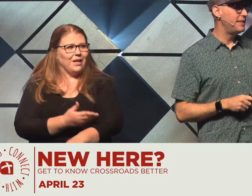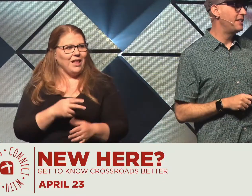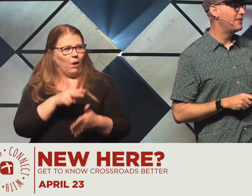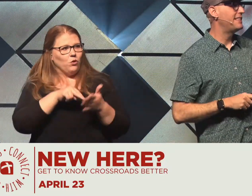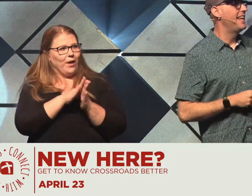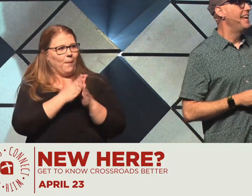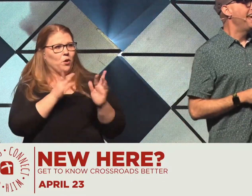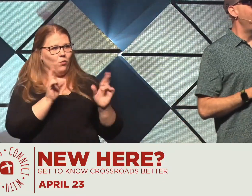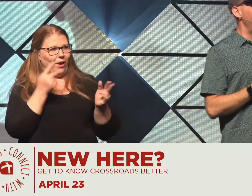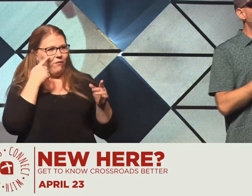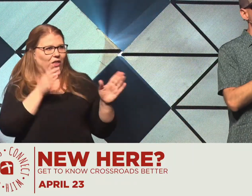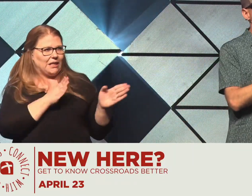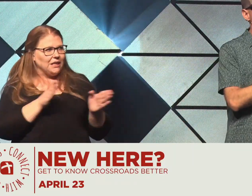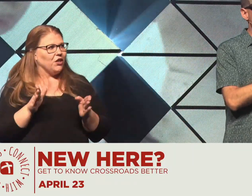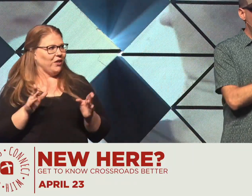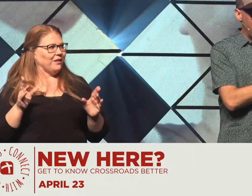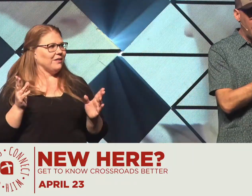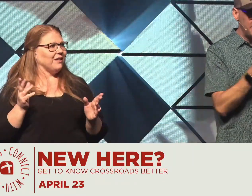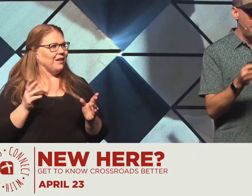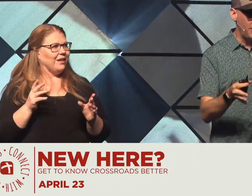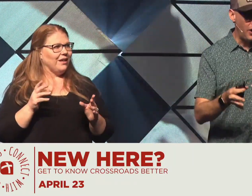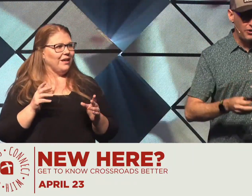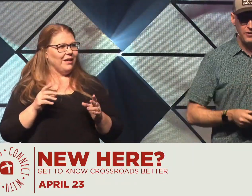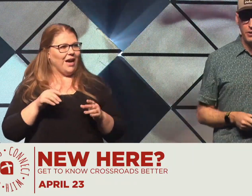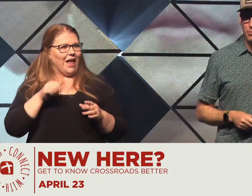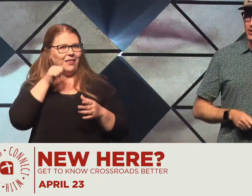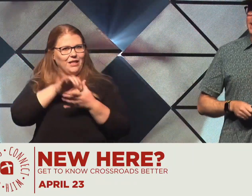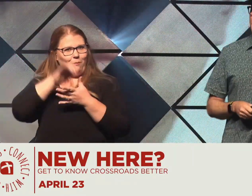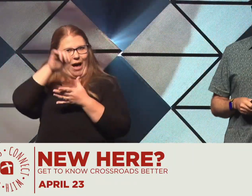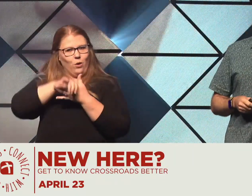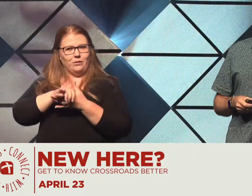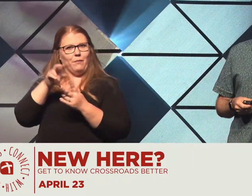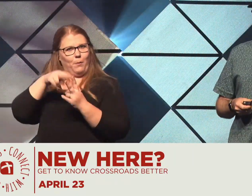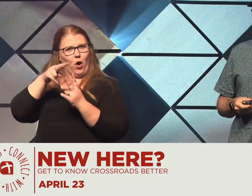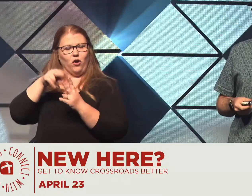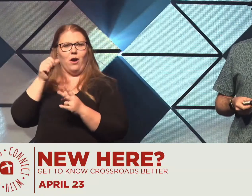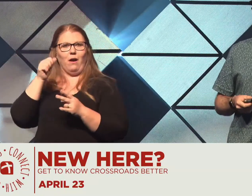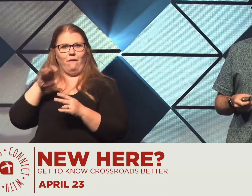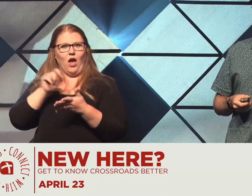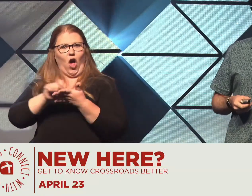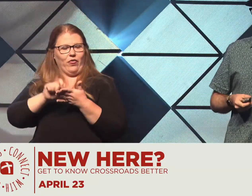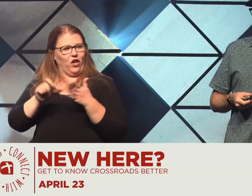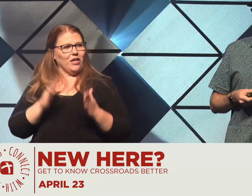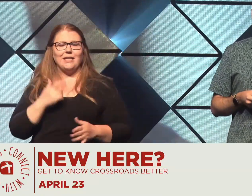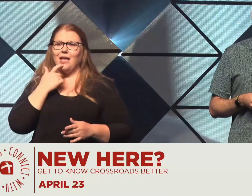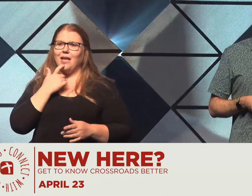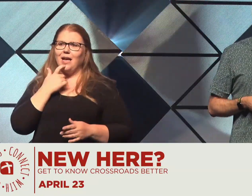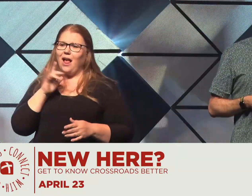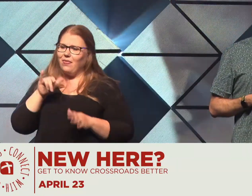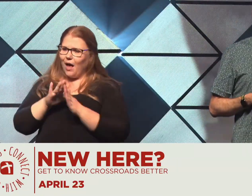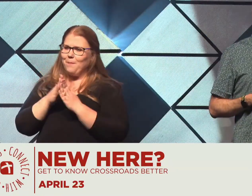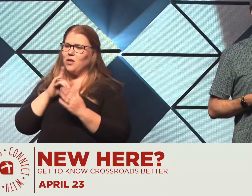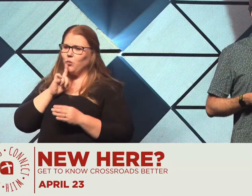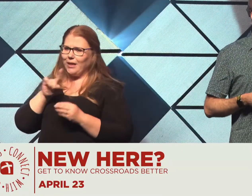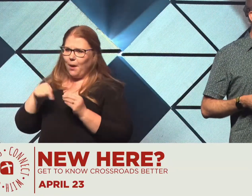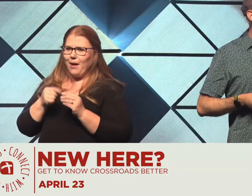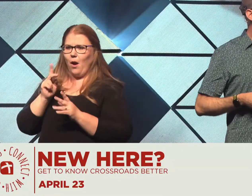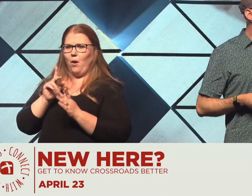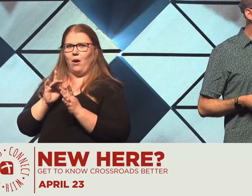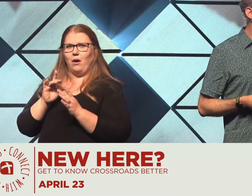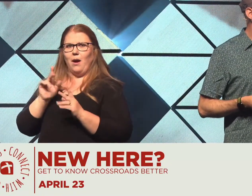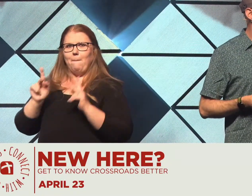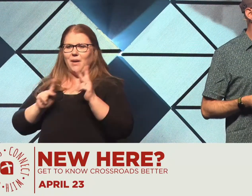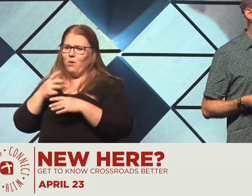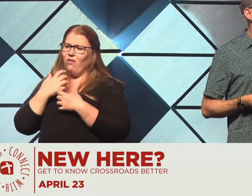ready for this series, and the spouse of the author of the book said, you know what, this book is really about people who are lovers